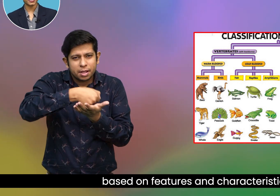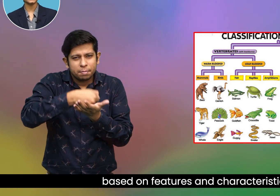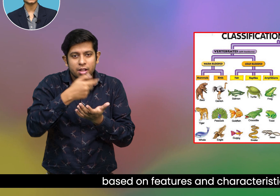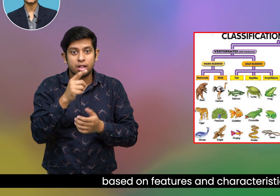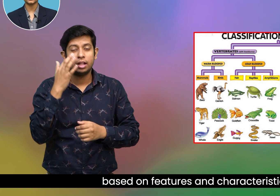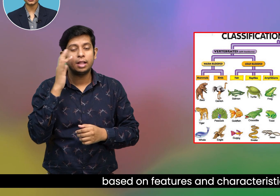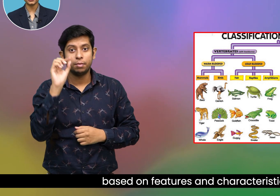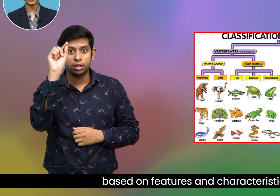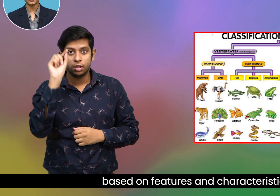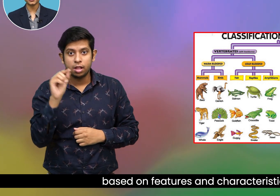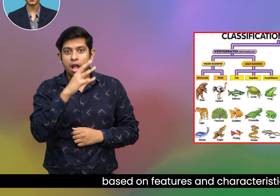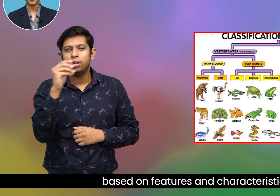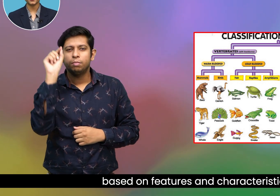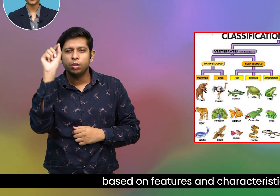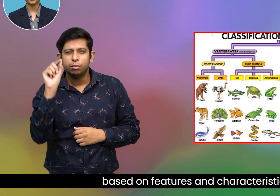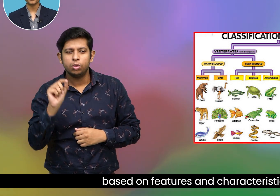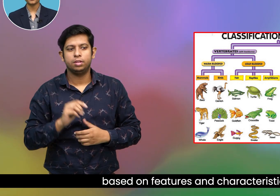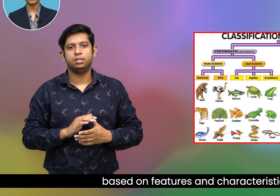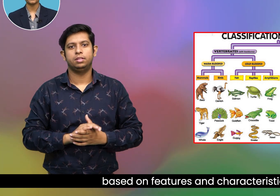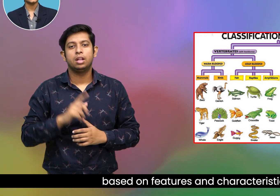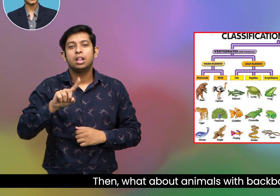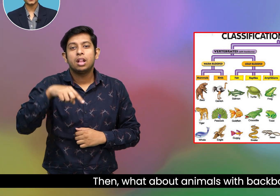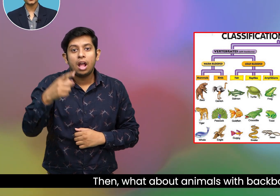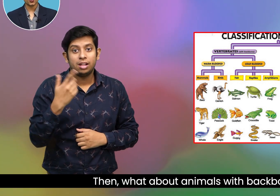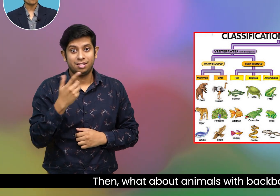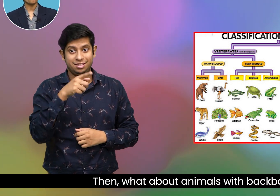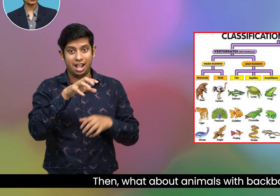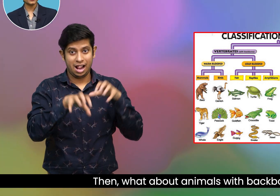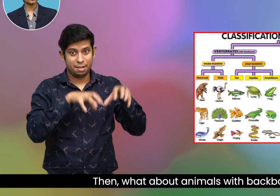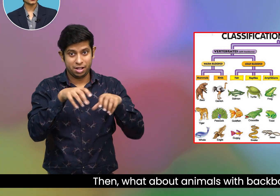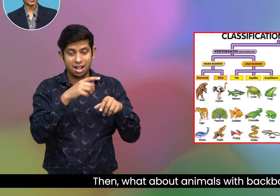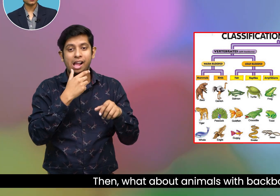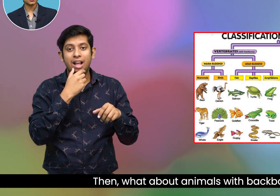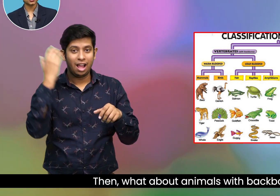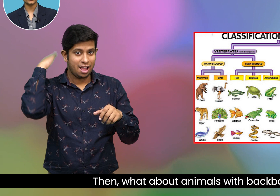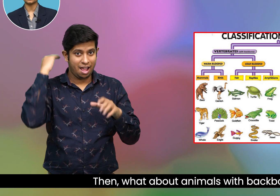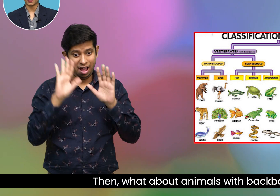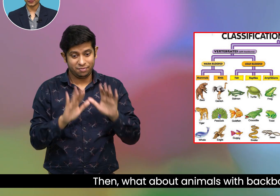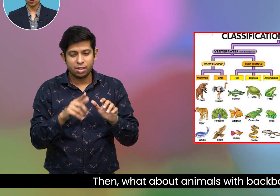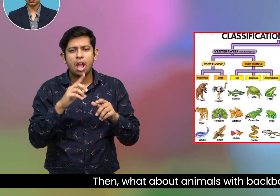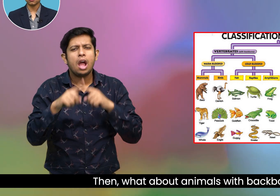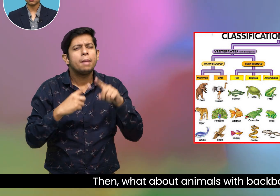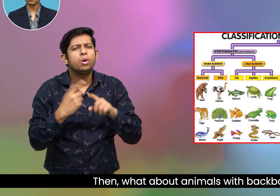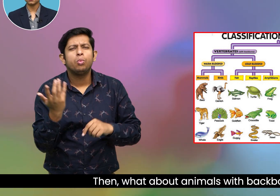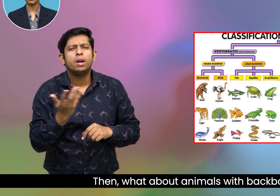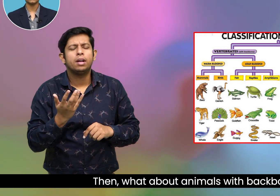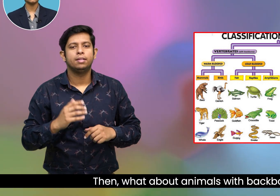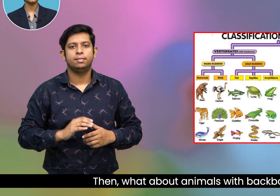features and characteristics. Then what about animals with backbone?